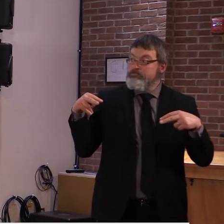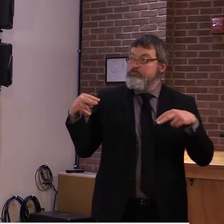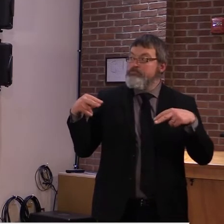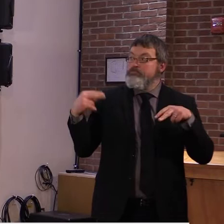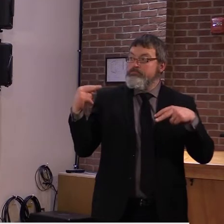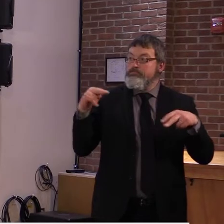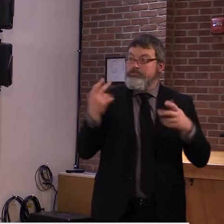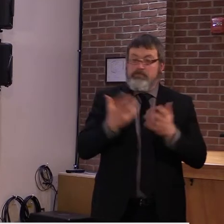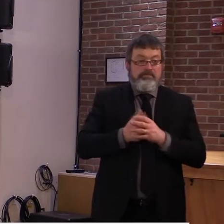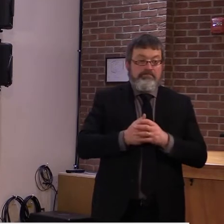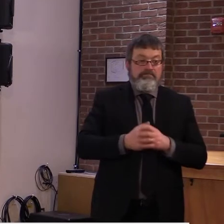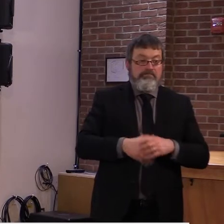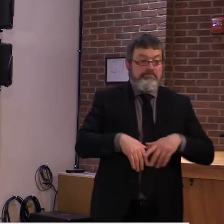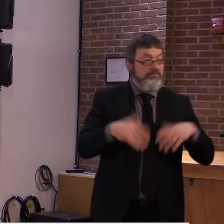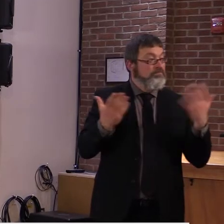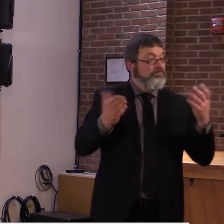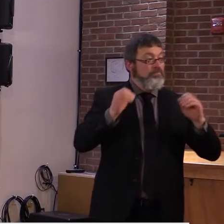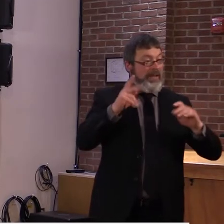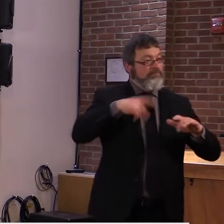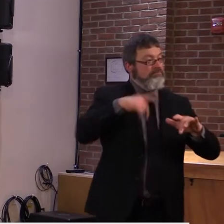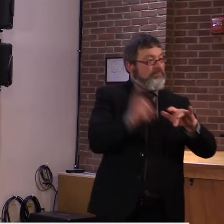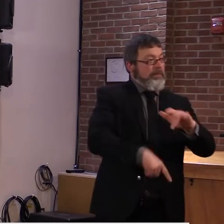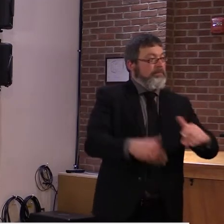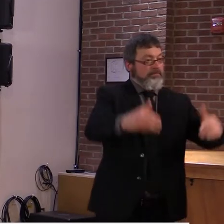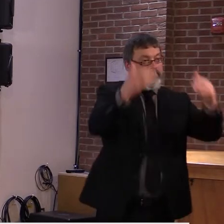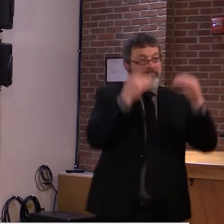Okay, we'll move to Wilson, the AP.